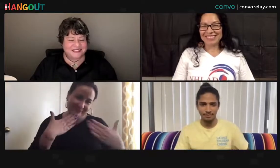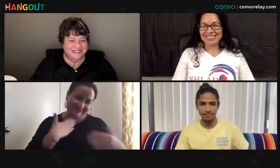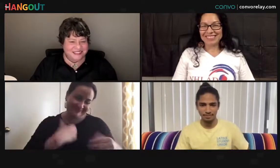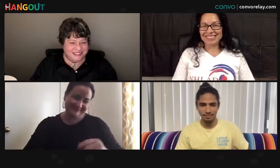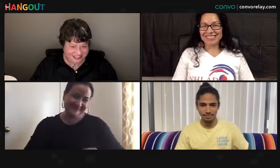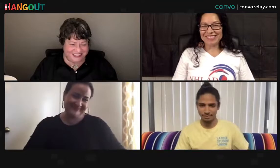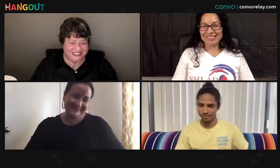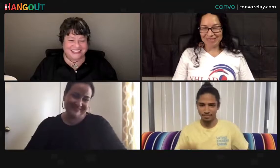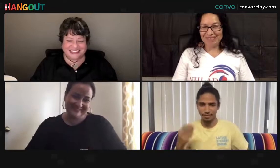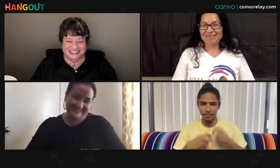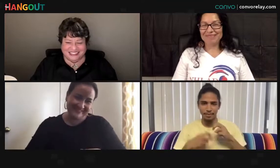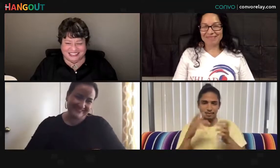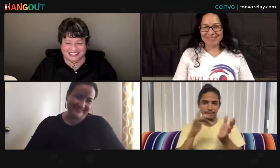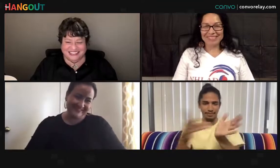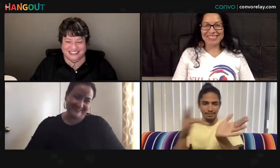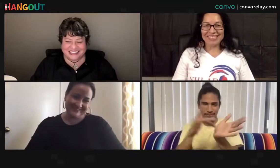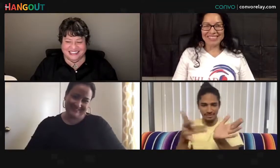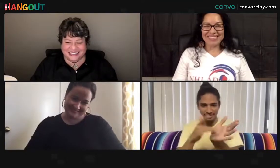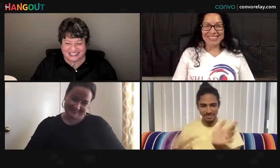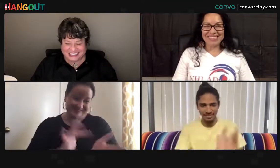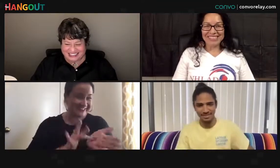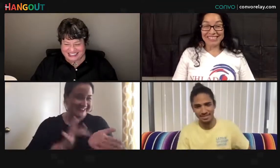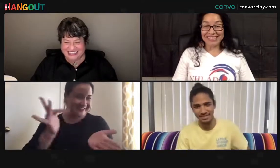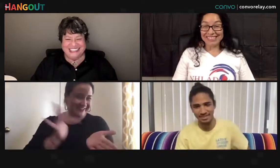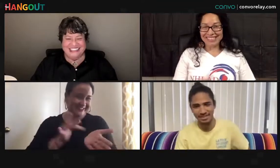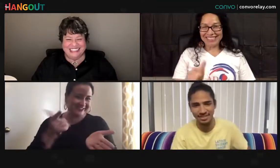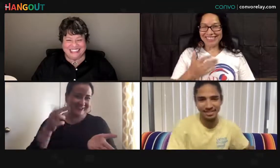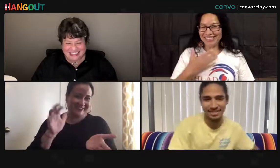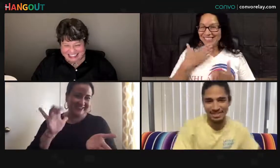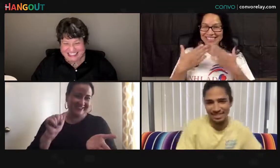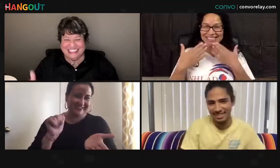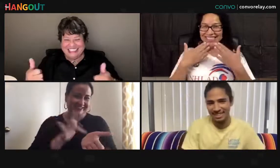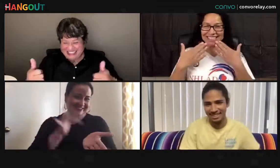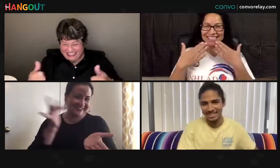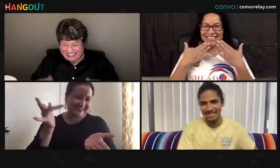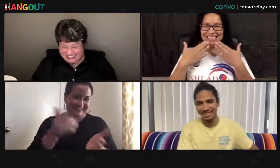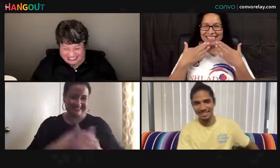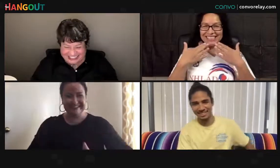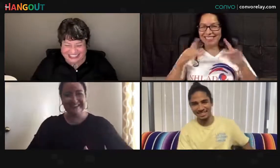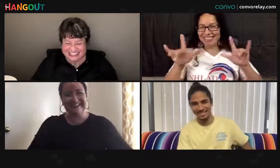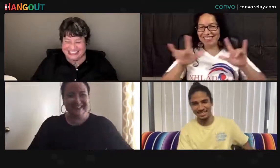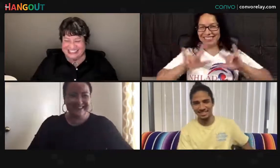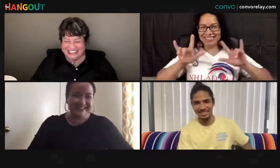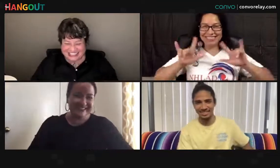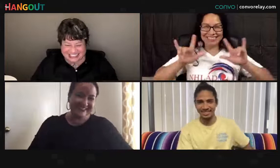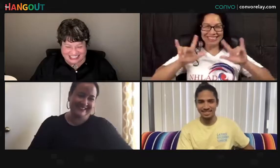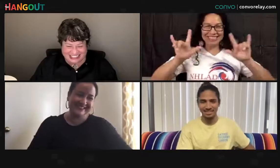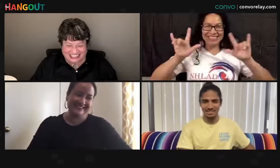and your experiences today. Thank you. Gracias. Gracias. Yep.